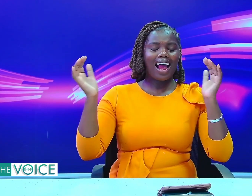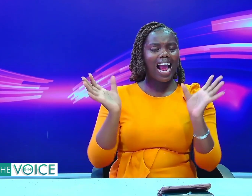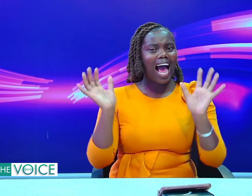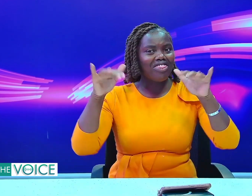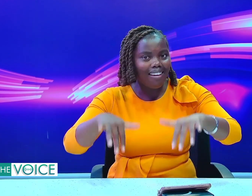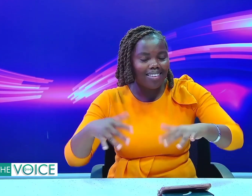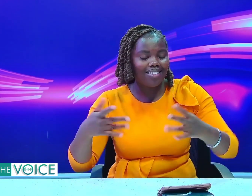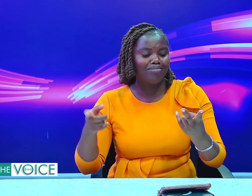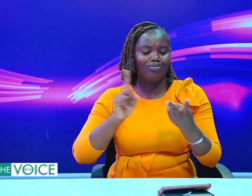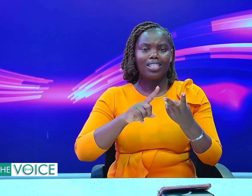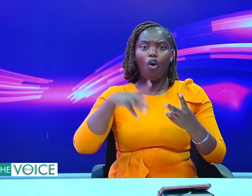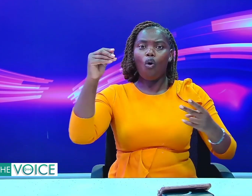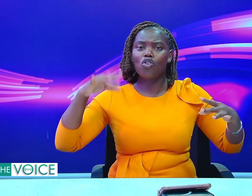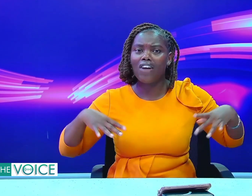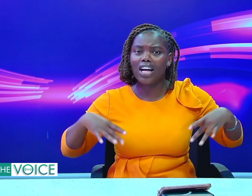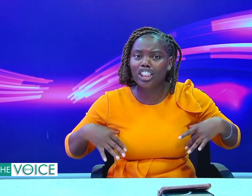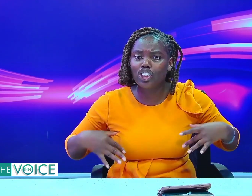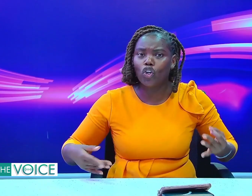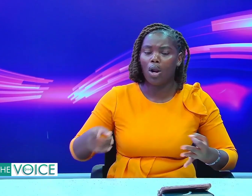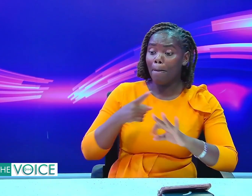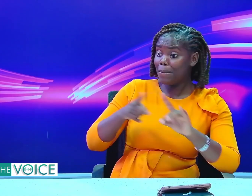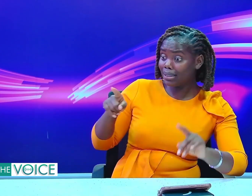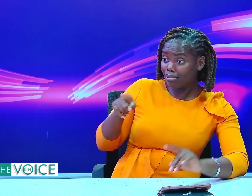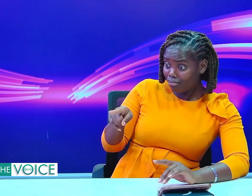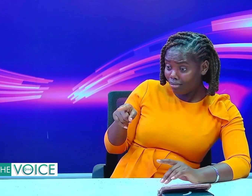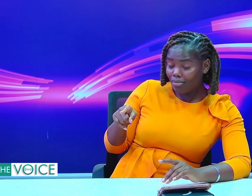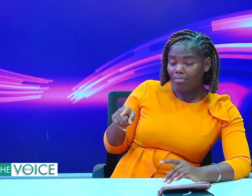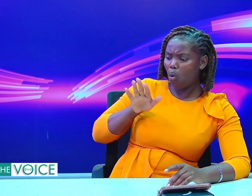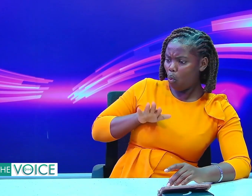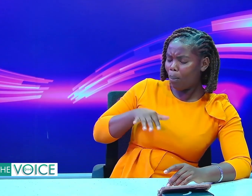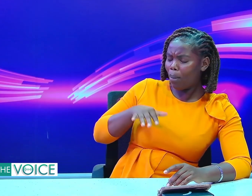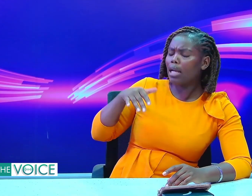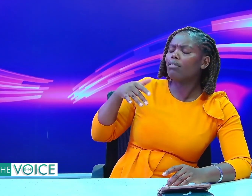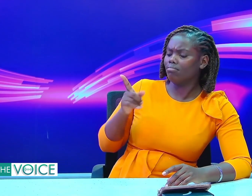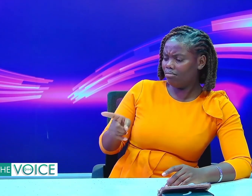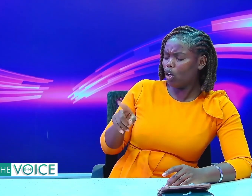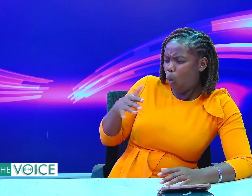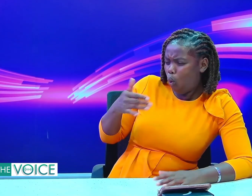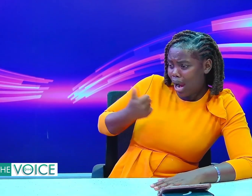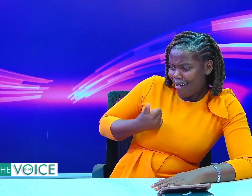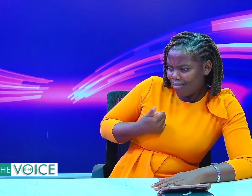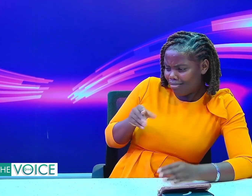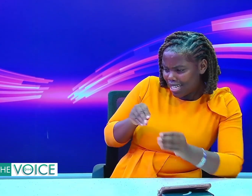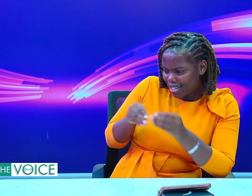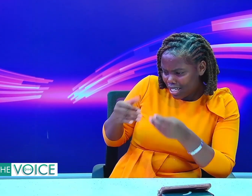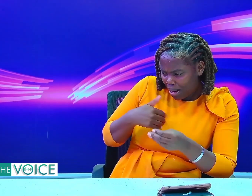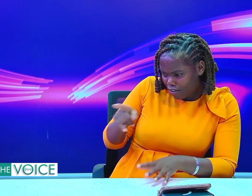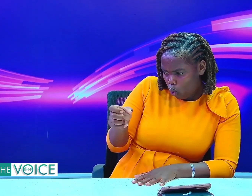people are traveling to their families, different gathering, vacations. But this girl with